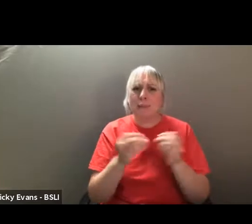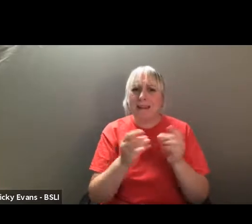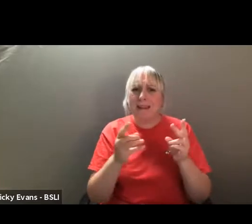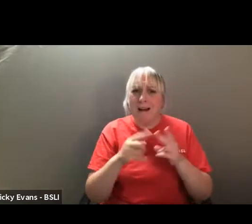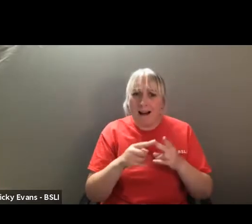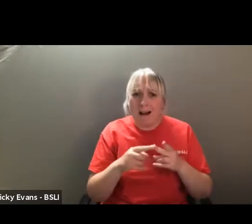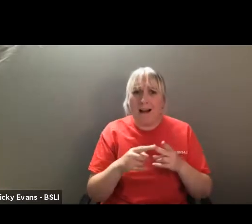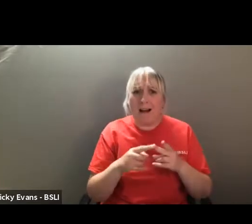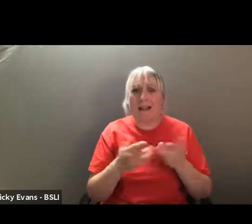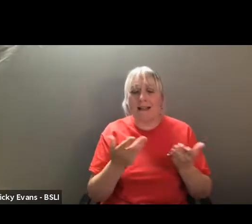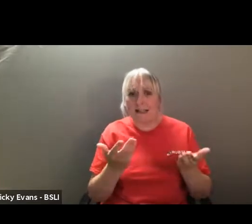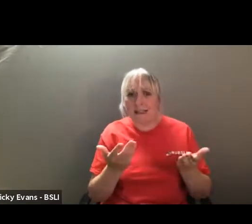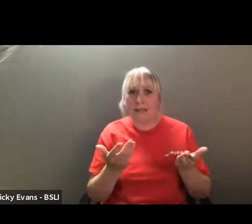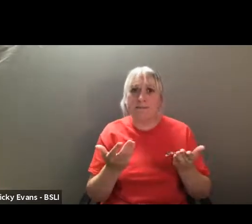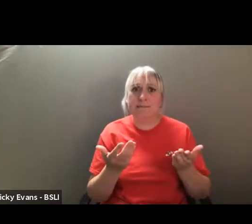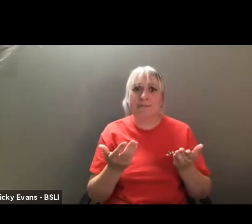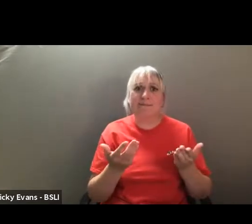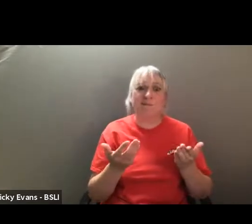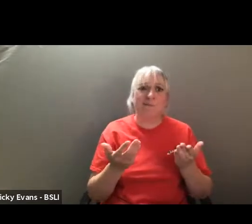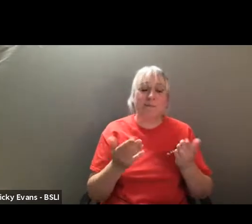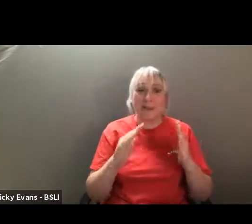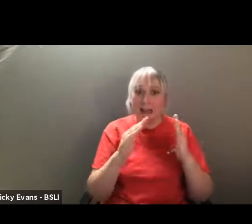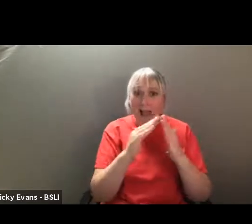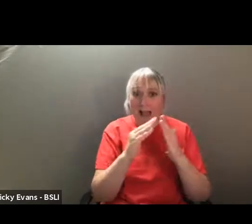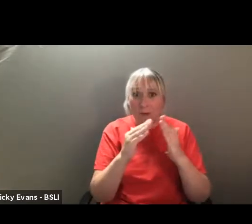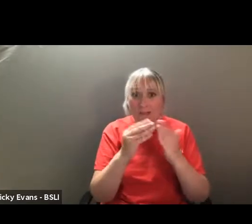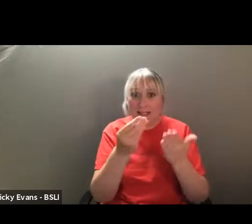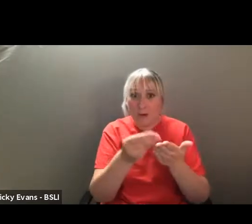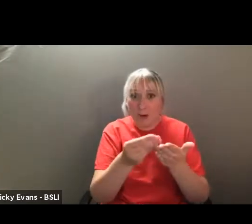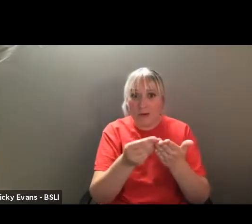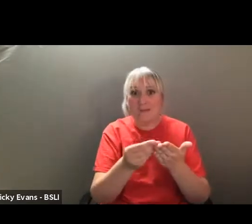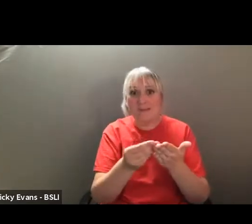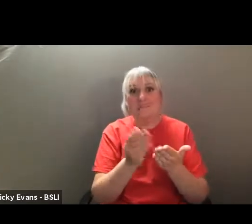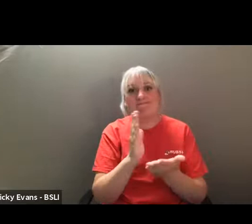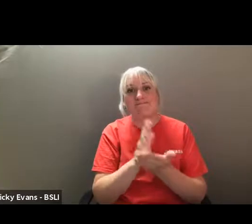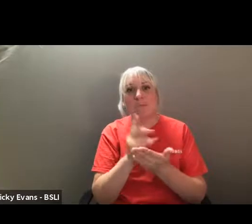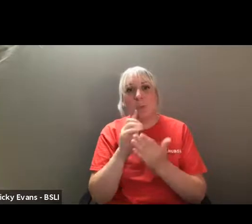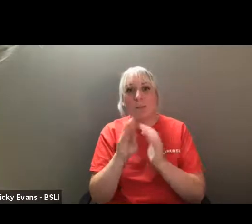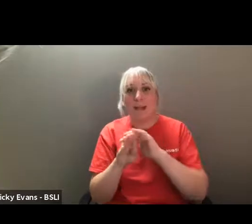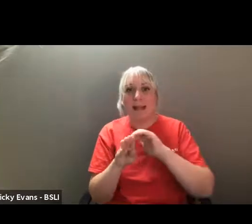proposed, the housing costs are going to be excluded as well,